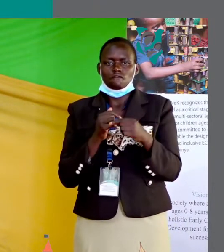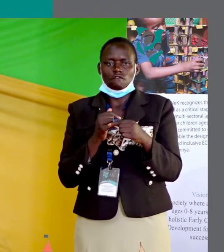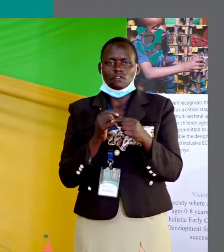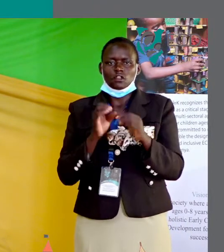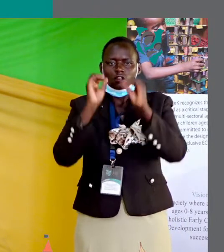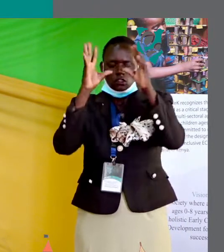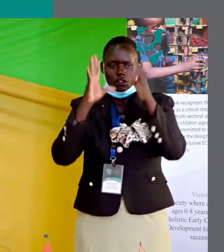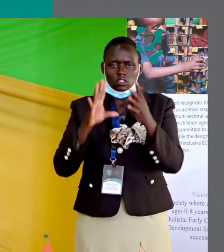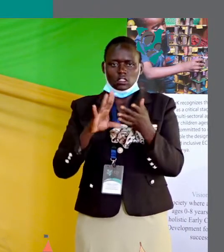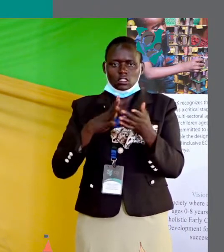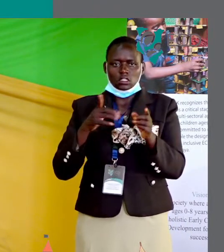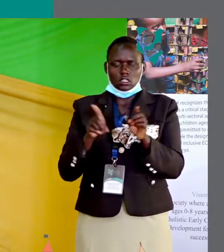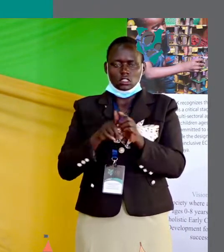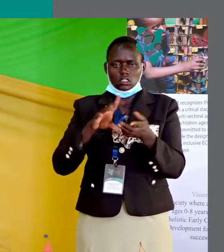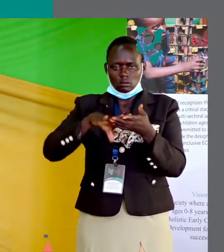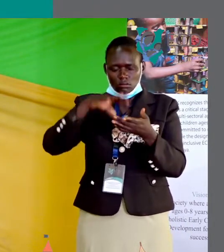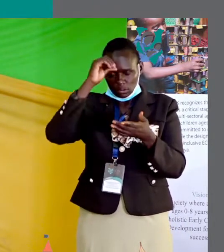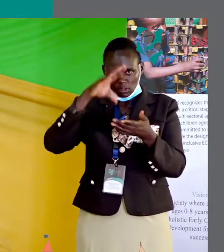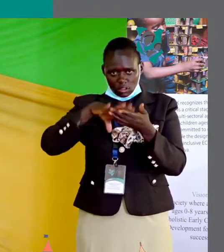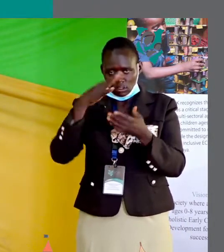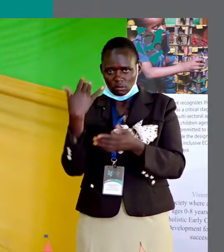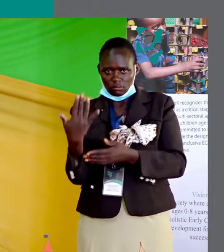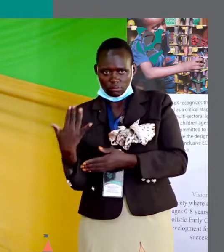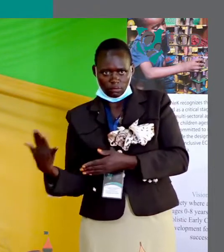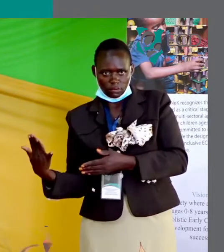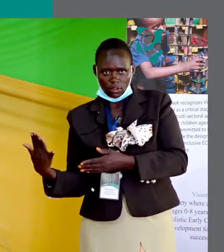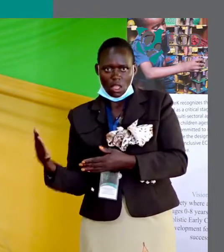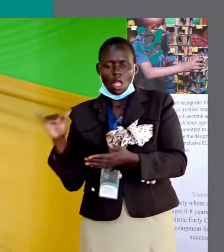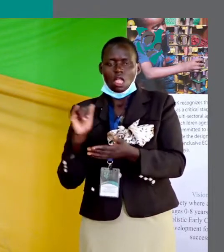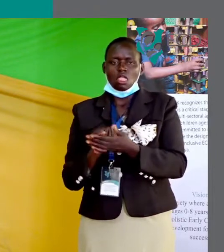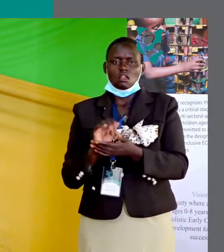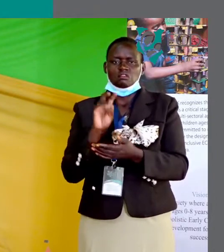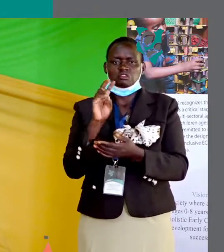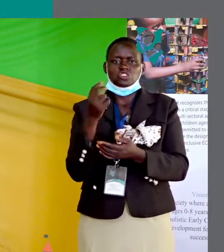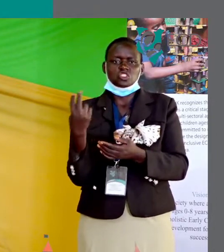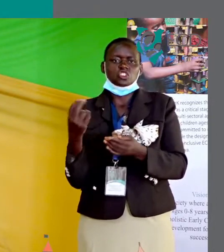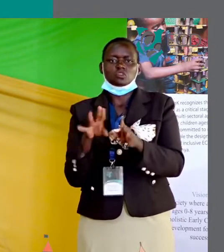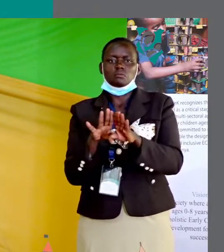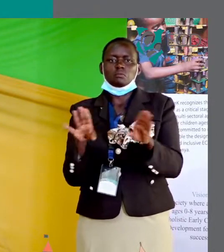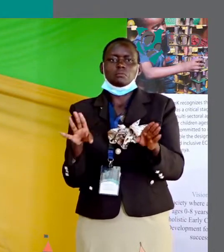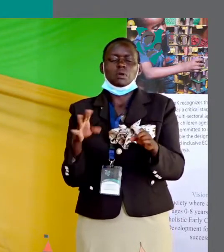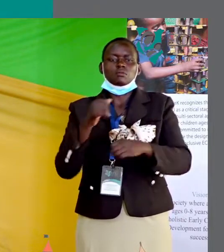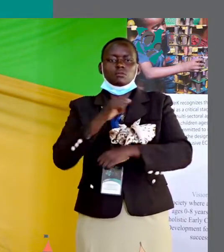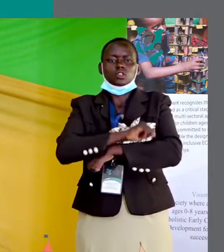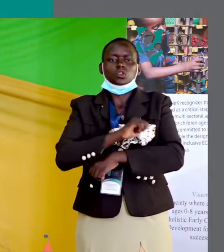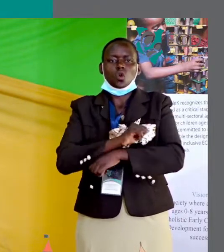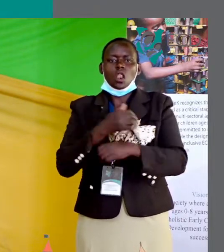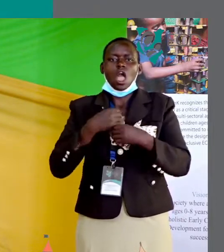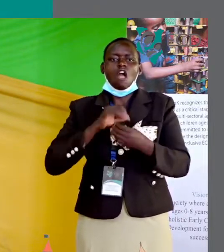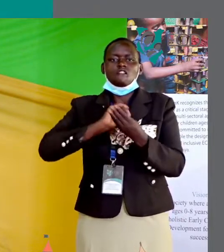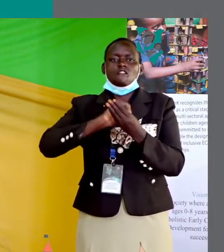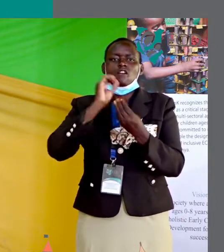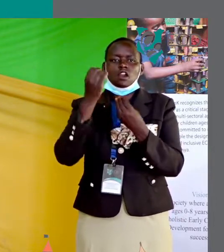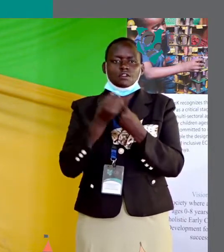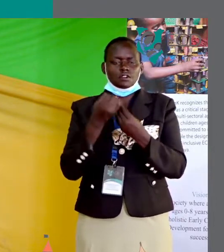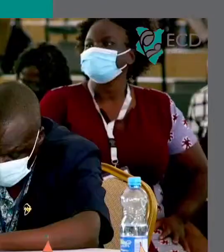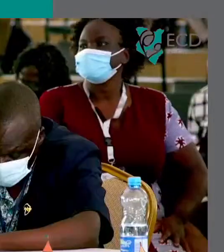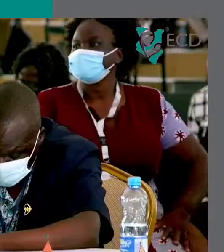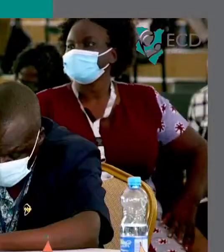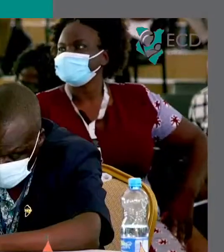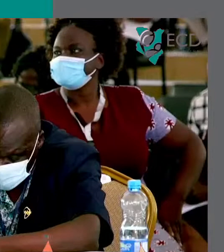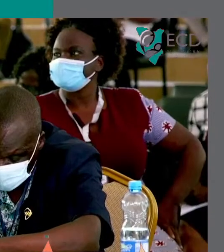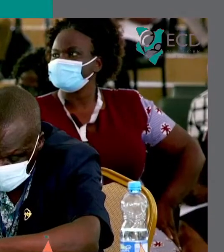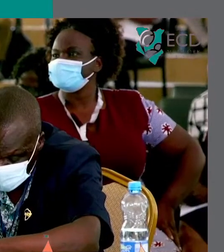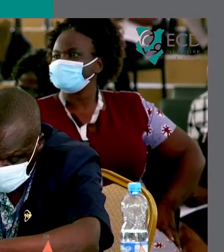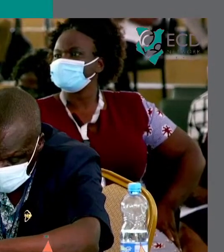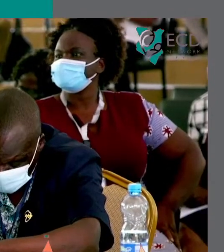teaching learning materials. We have ensured that every public school has a curriculum design for PP1 and